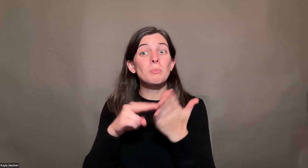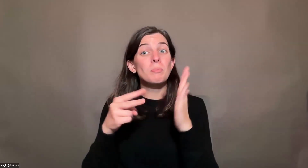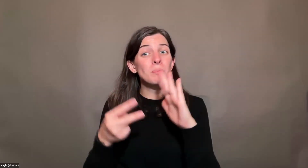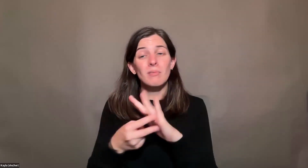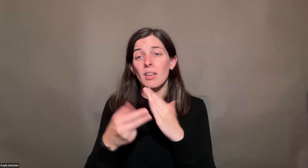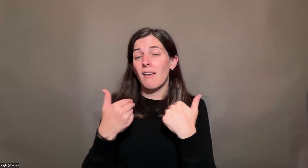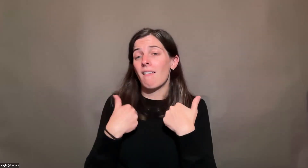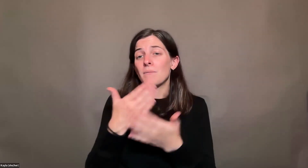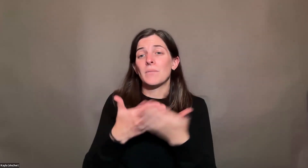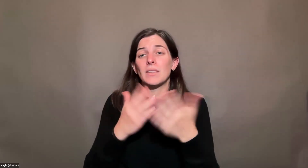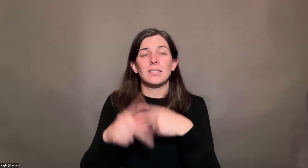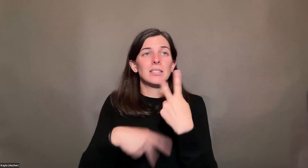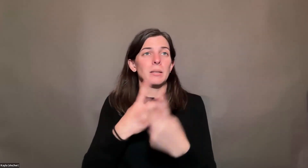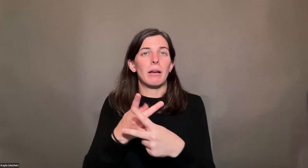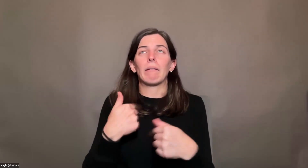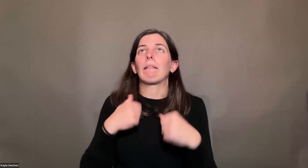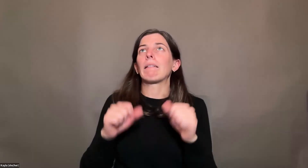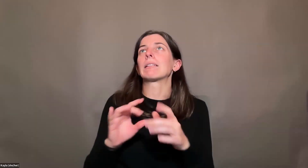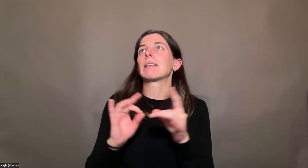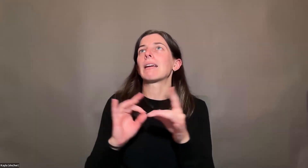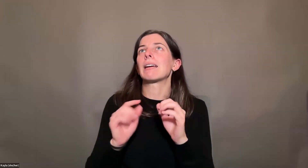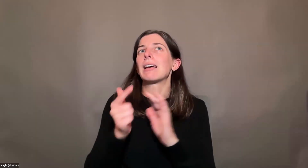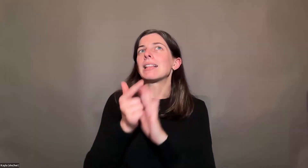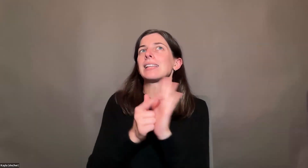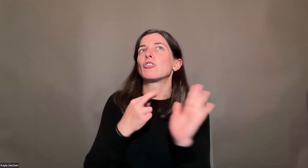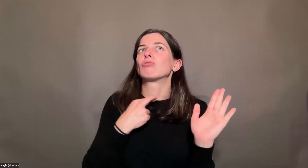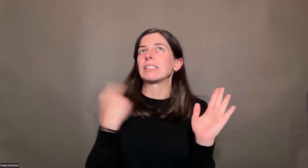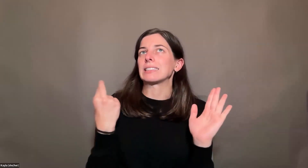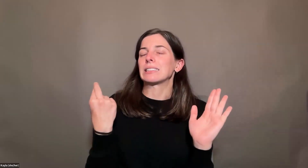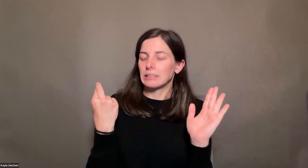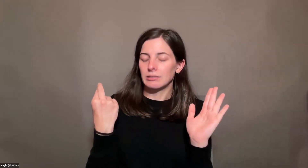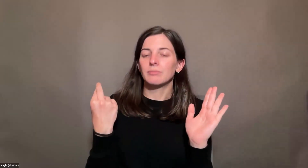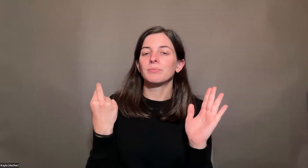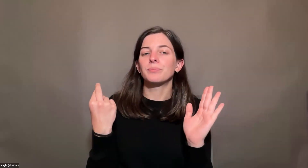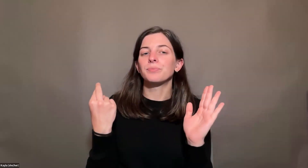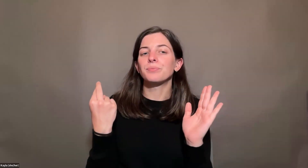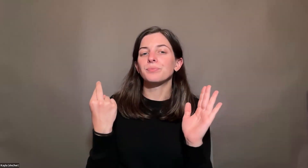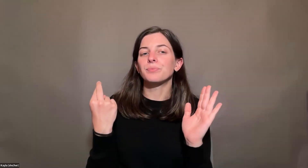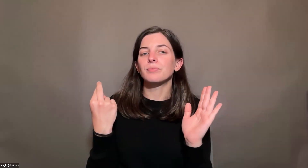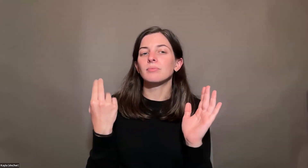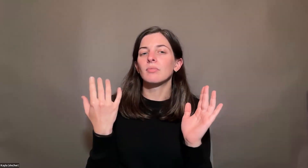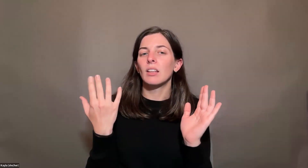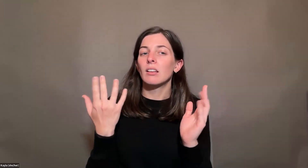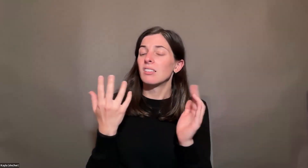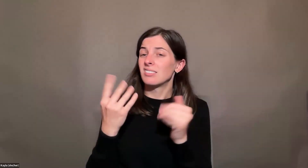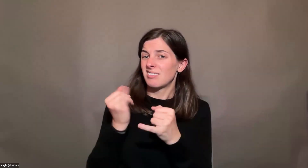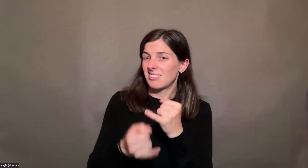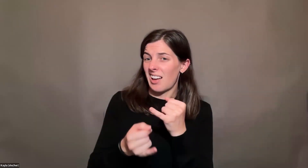I can say legal risk. And At last, I can say, at last but not